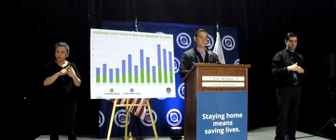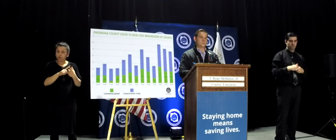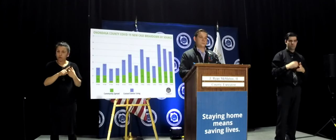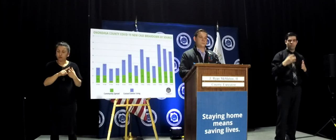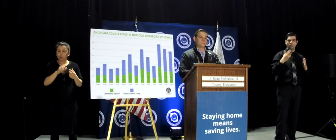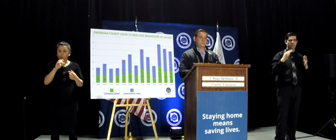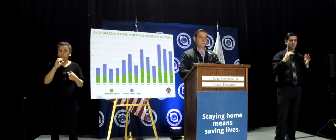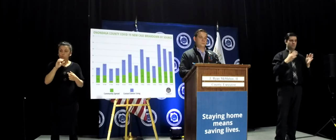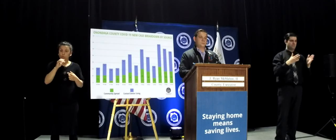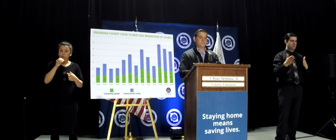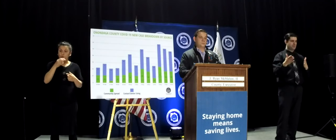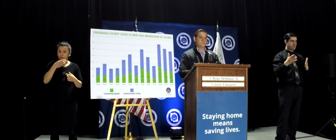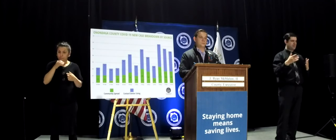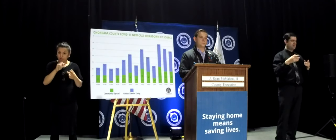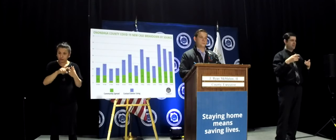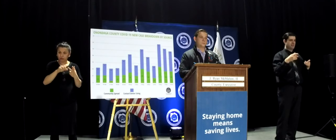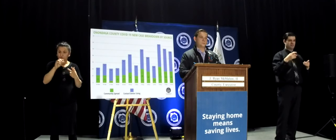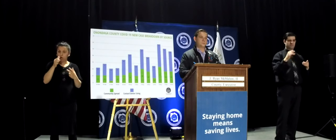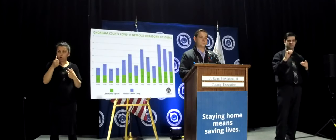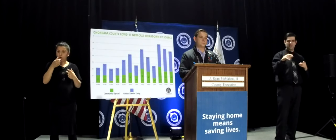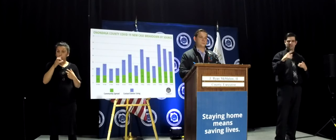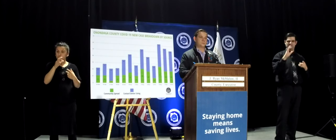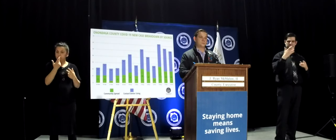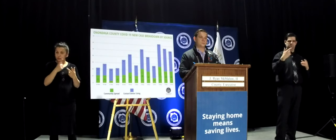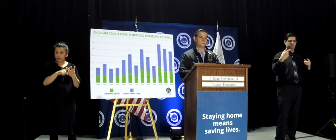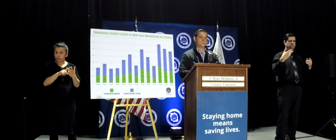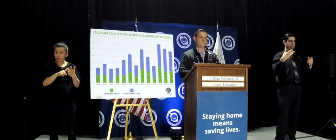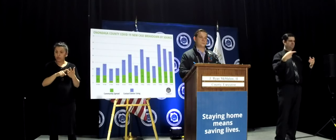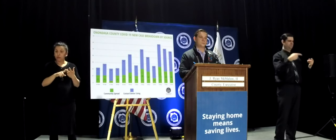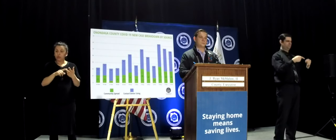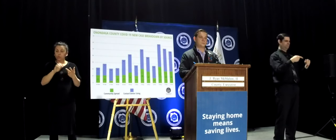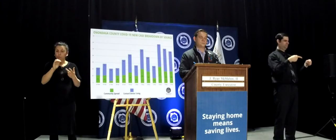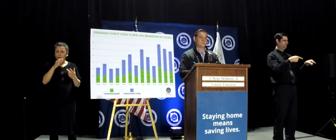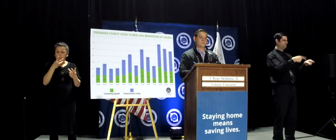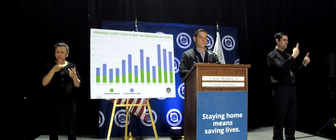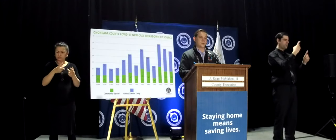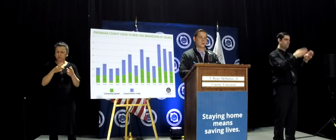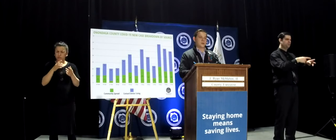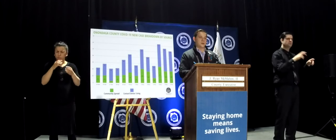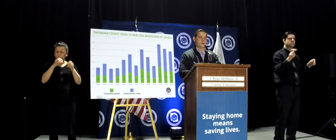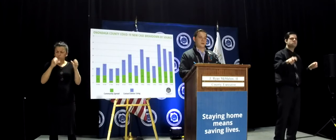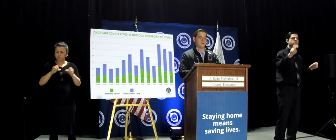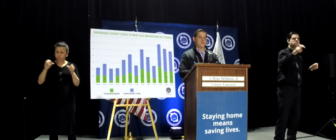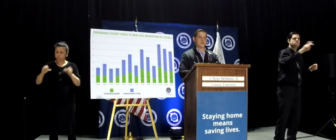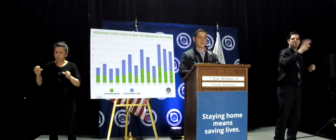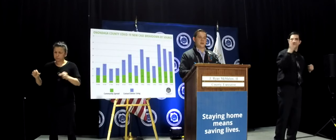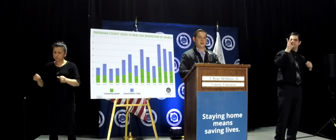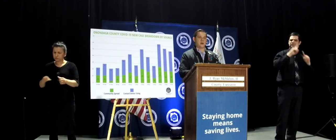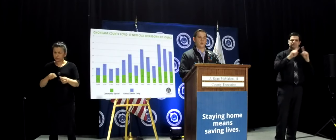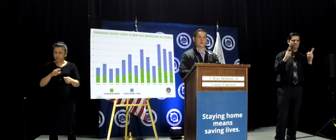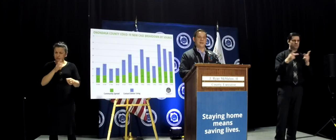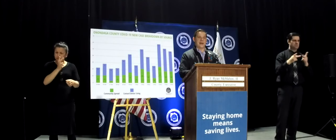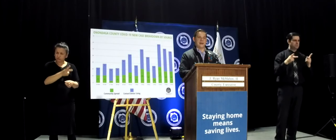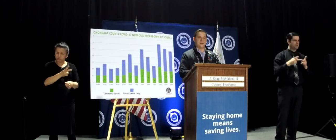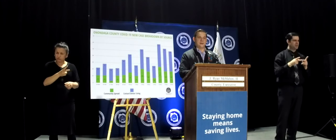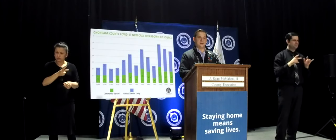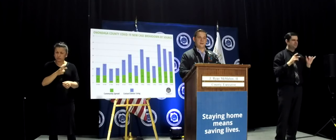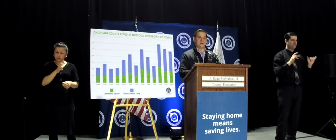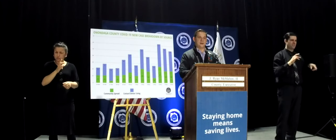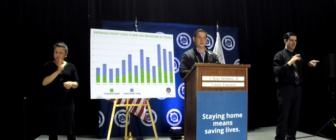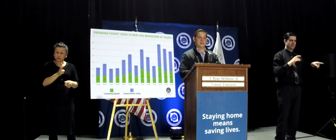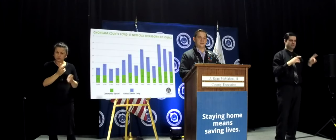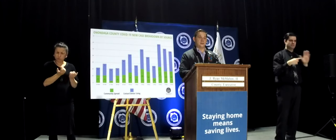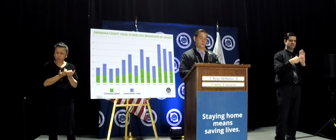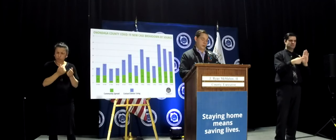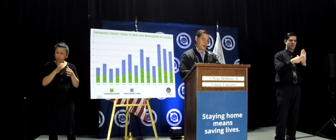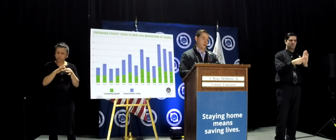duplicative. Is this an example of what not to do? If they did it all in one day,